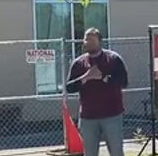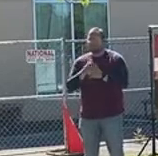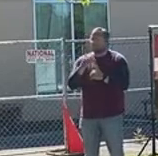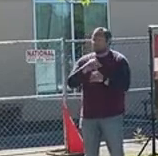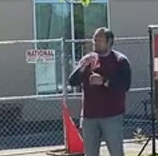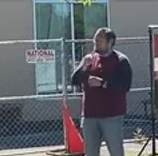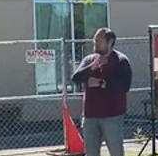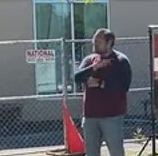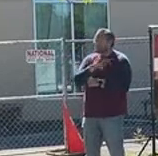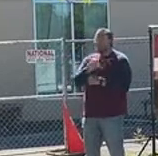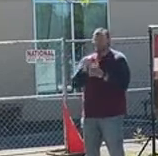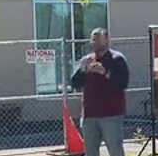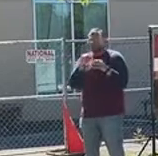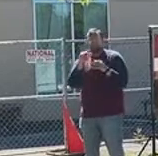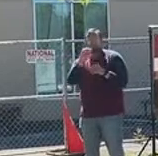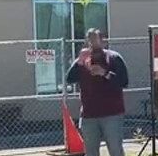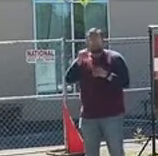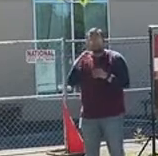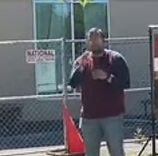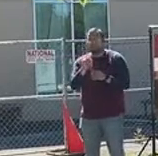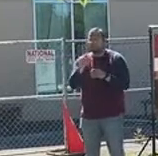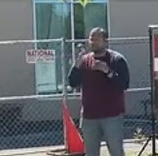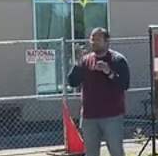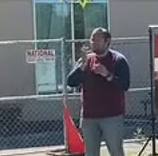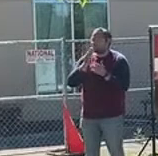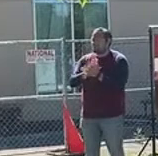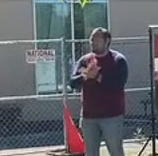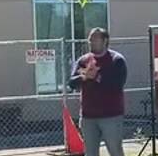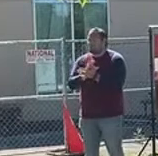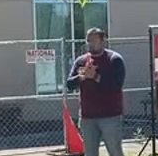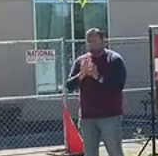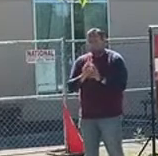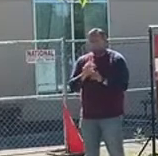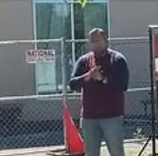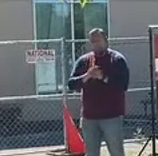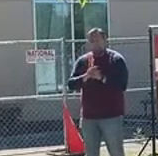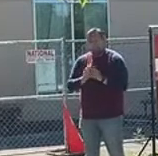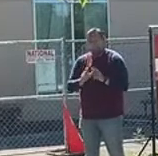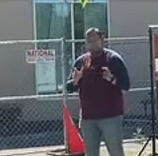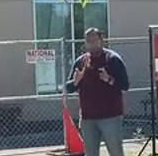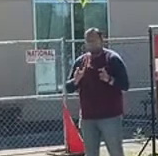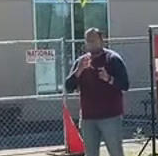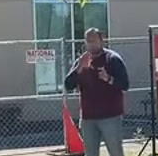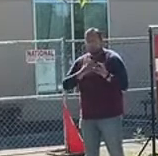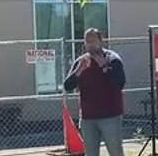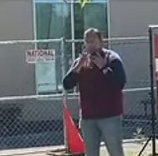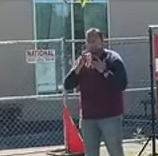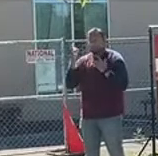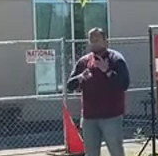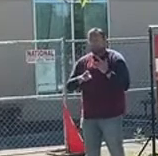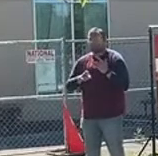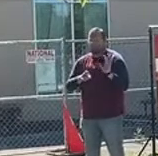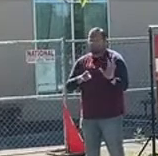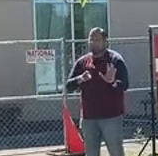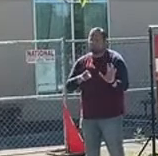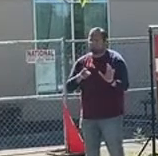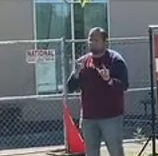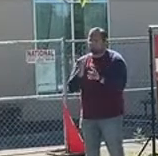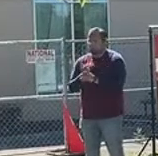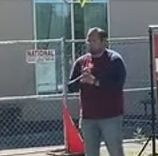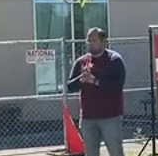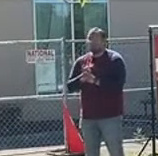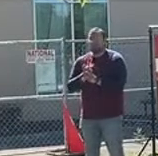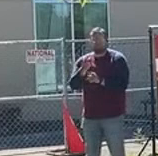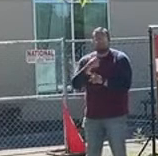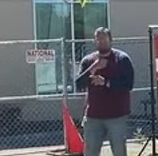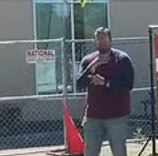experience, Adam Stevens is an amazing school, but some extra space was well needed, and I can tell you will be well taken care of. Along with many of my fellow students,